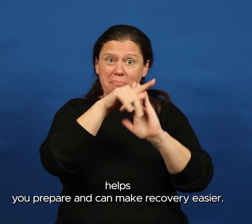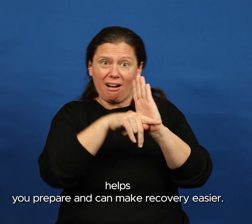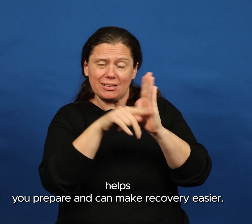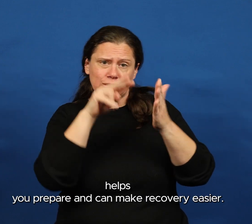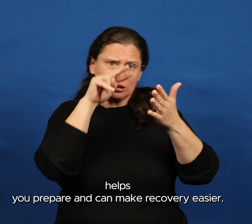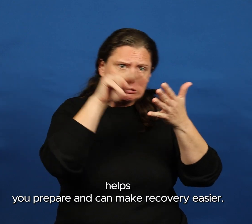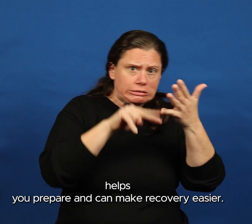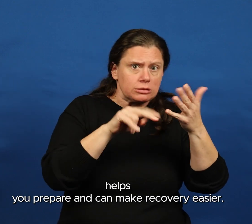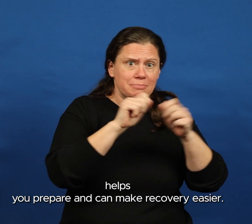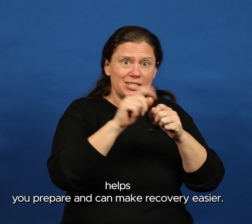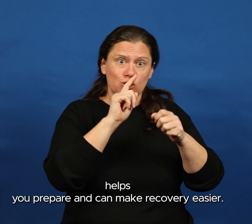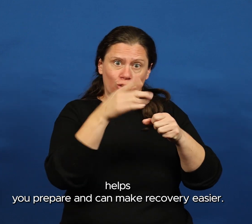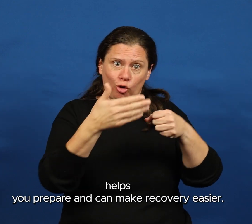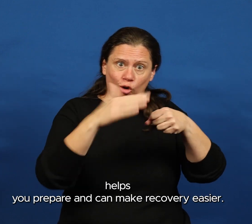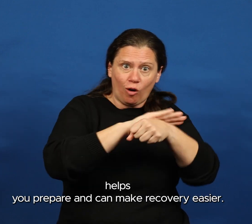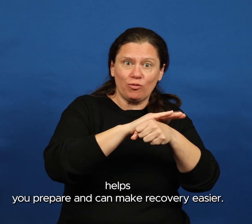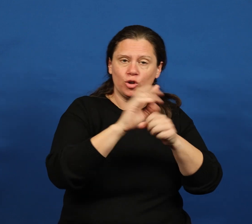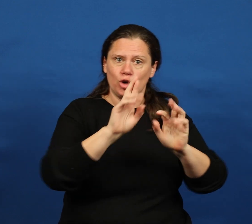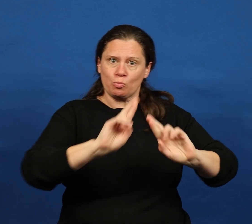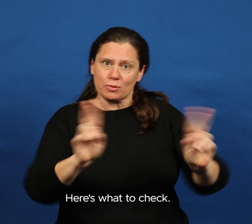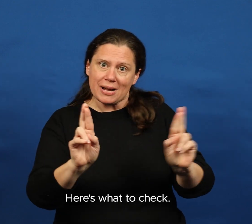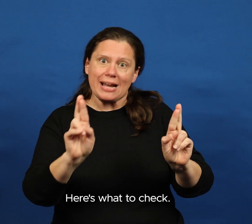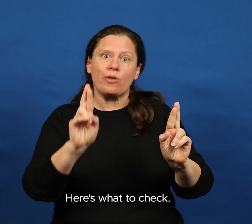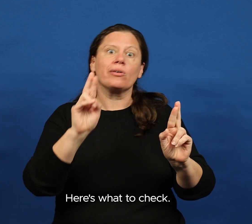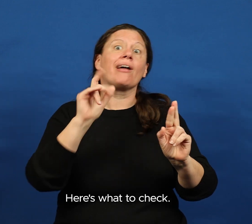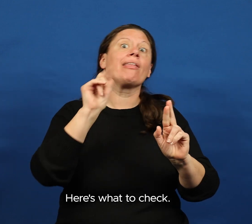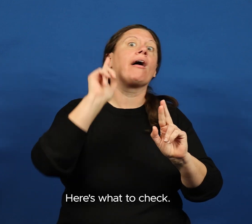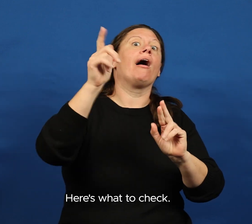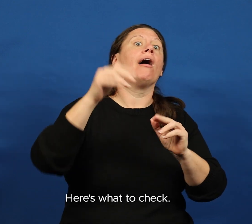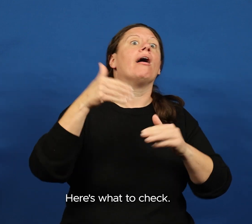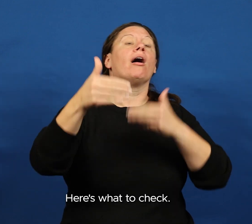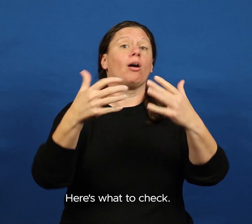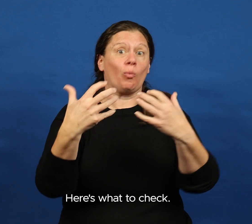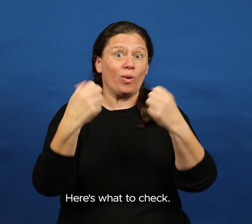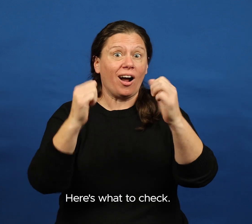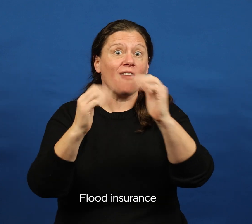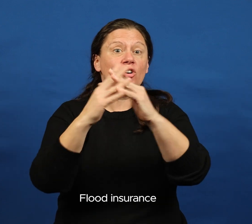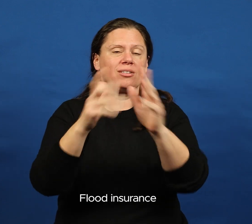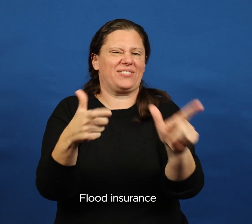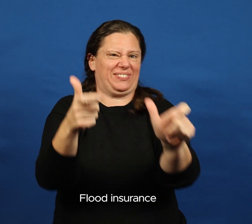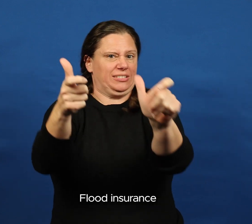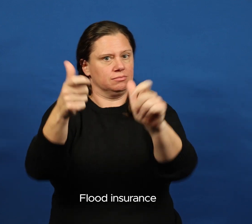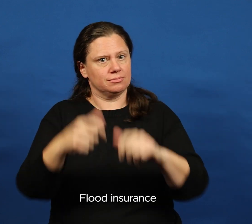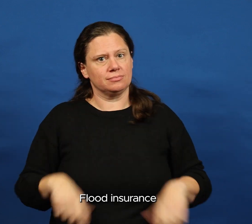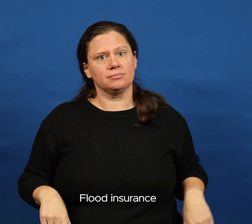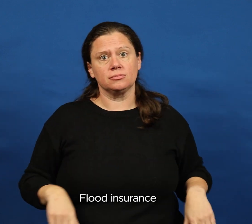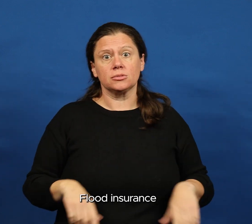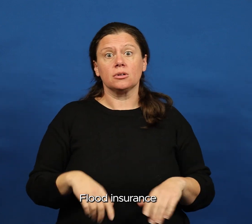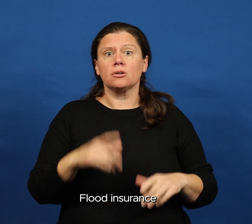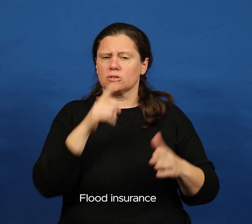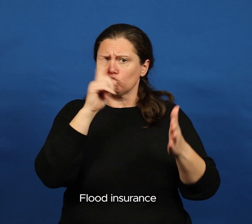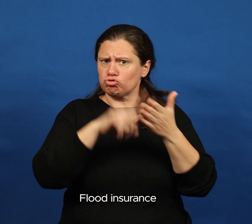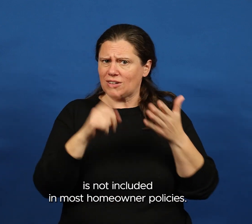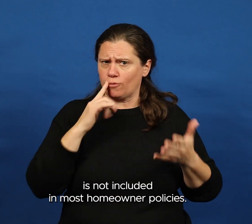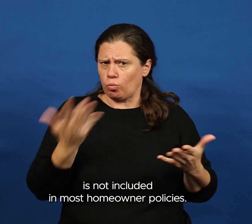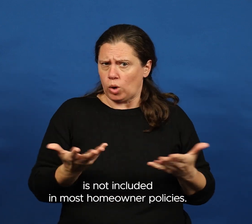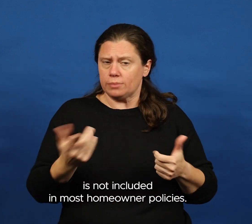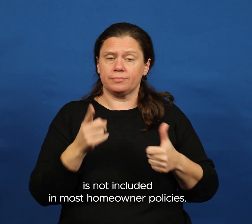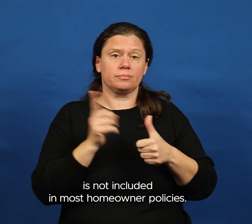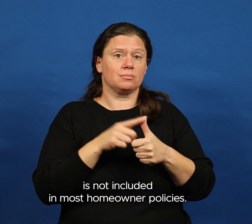and can make recovery easier. Here's what to check. Flood insurance. It's not included